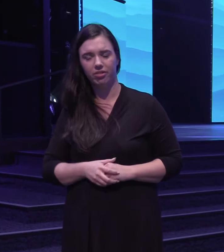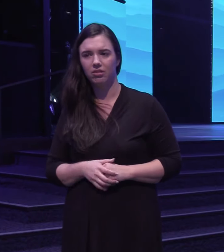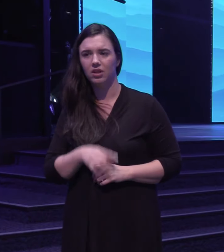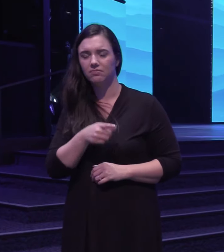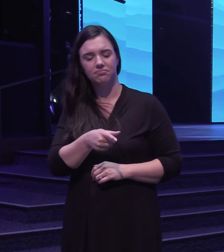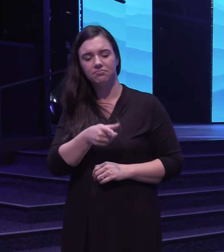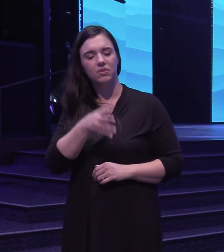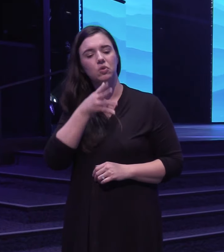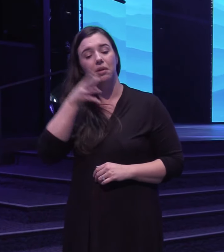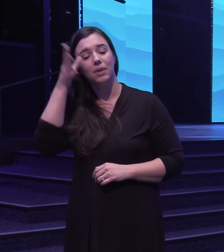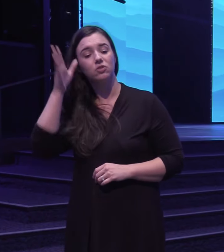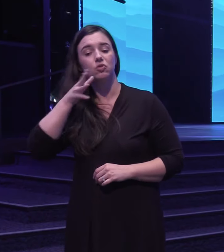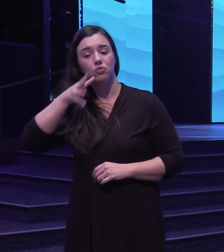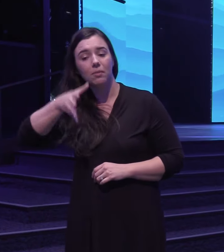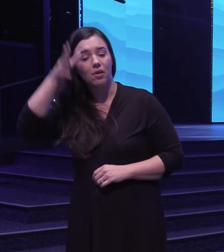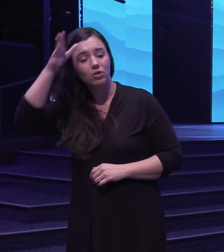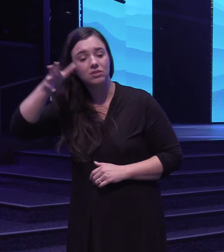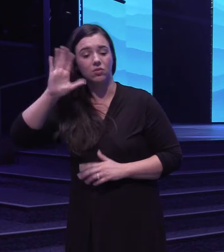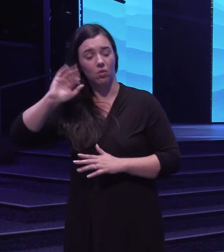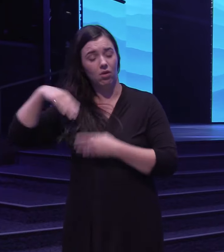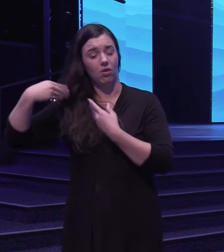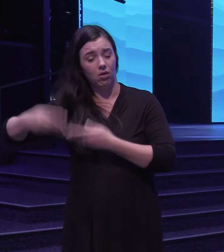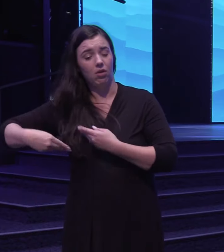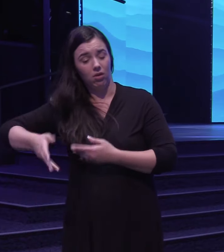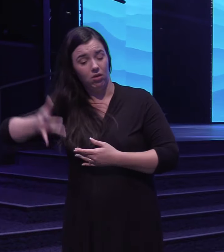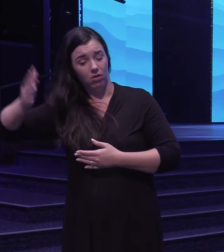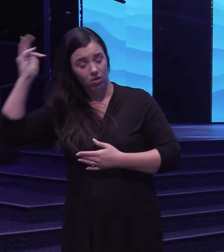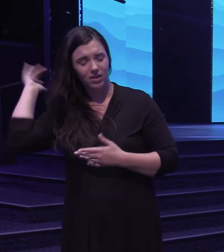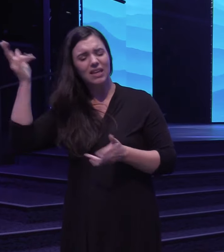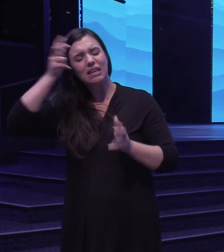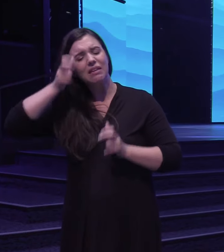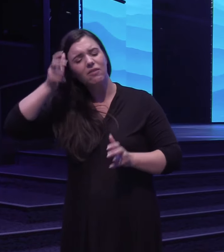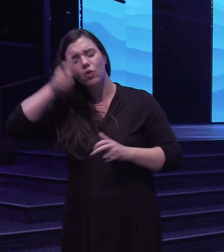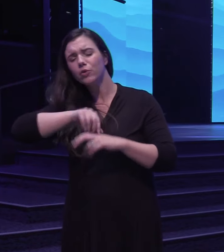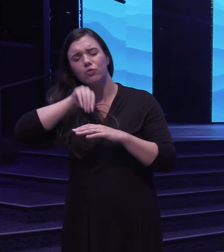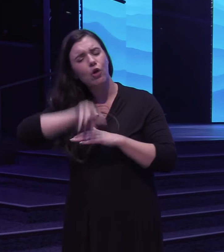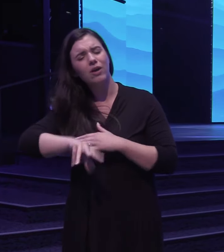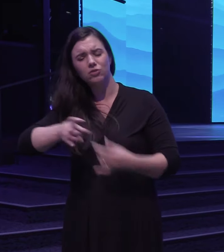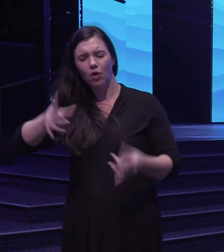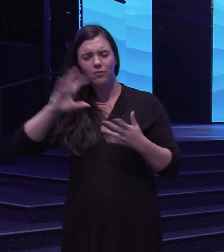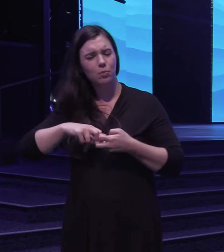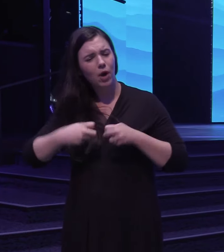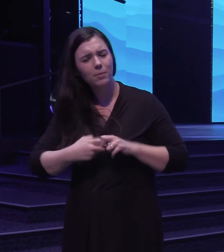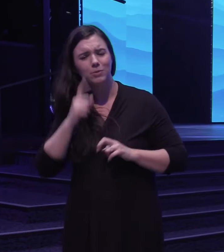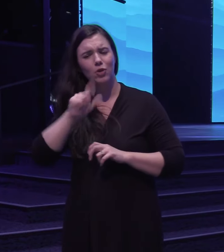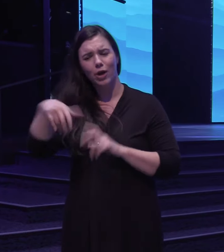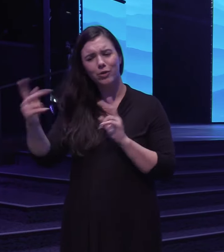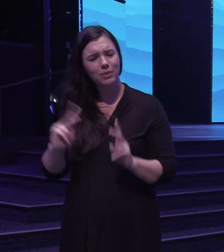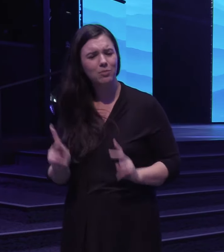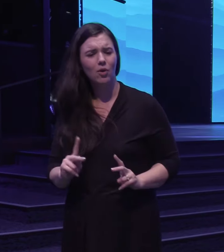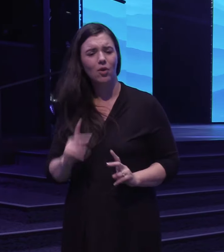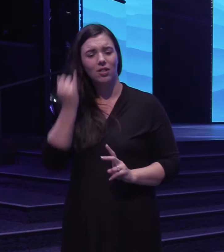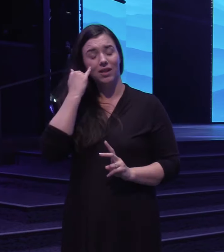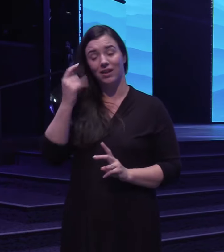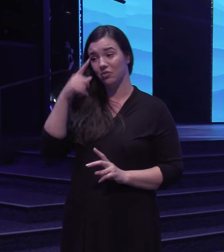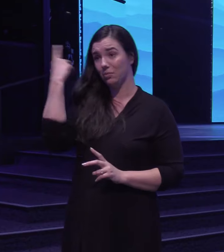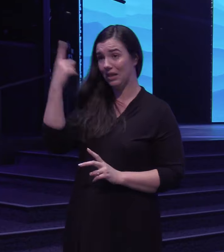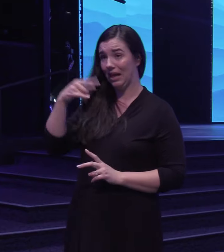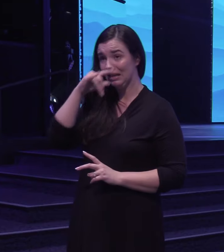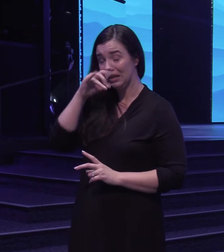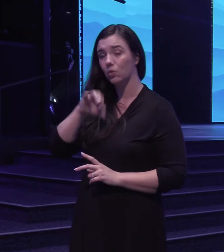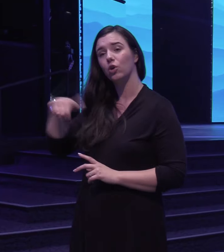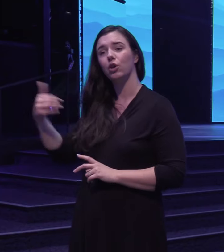your parents and your grandparents and all your ancestors are evil, and you've caused all these problems for everybody else. If you're a black kid